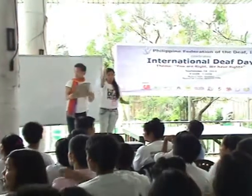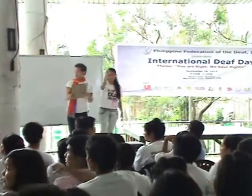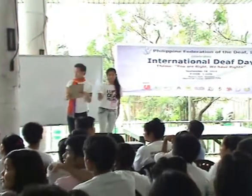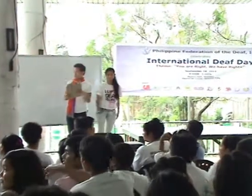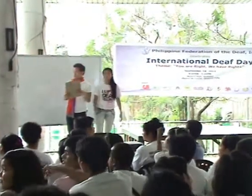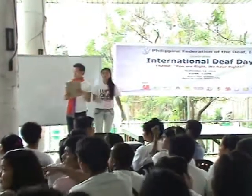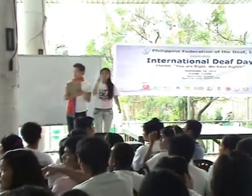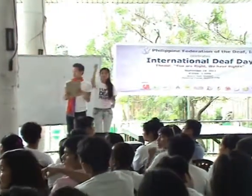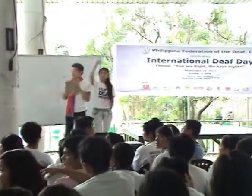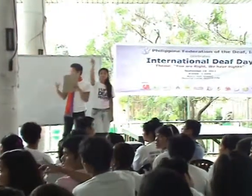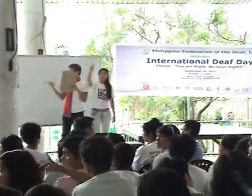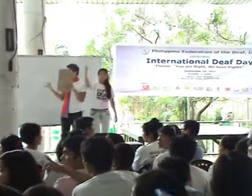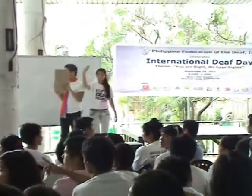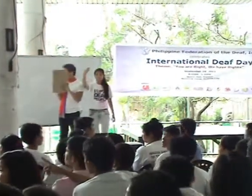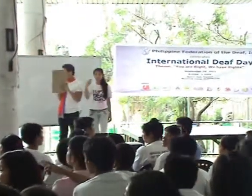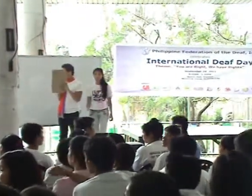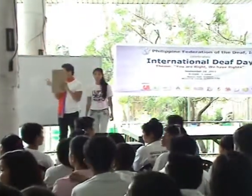Okay, so they are here.